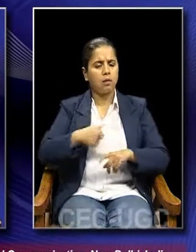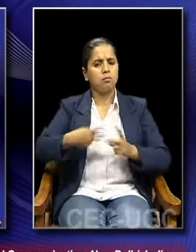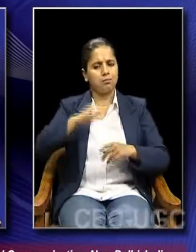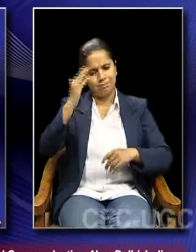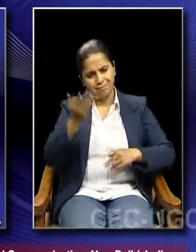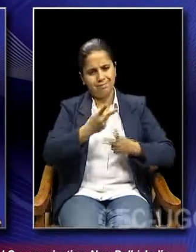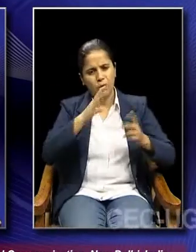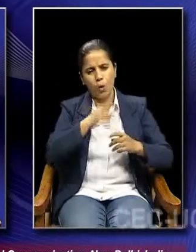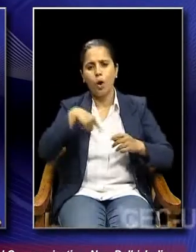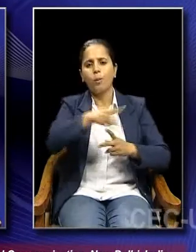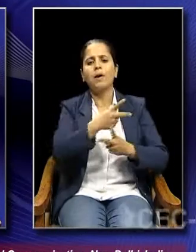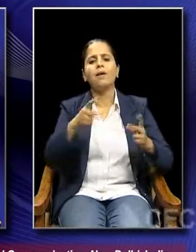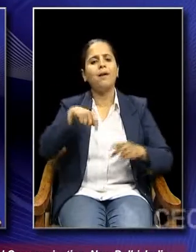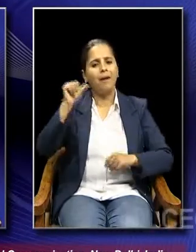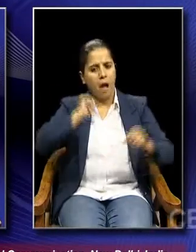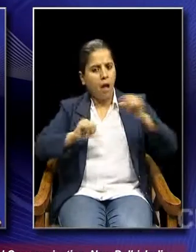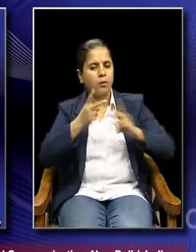Devdas in the version which was made by